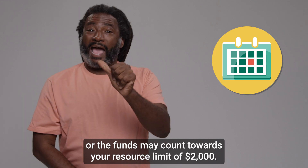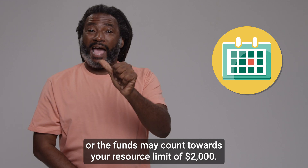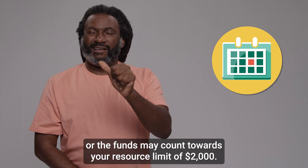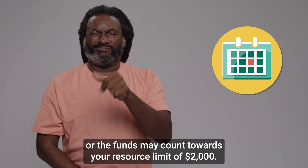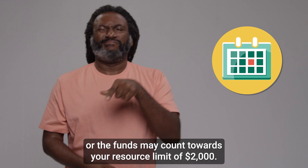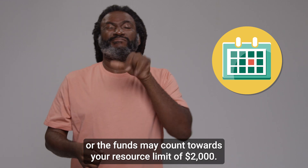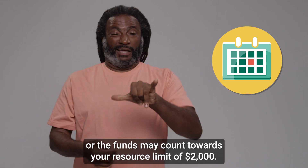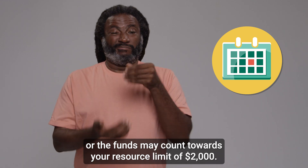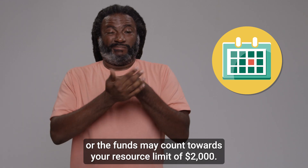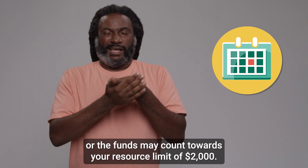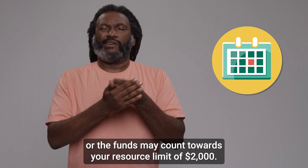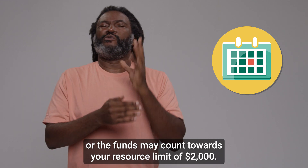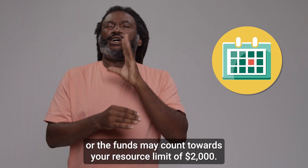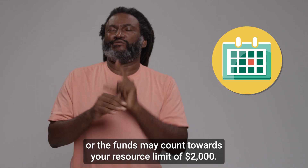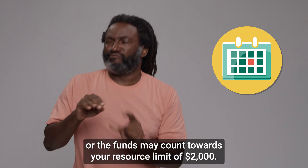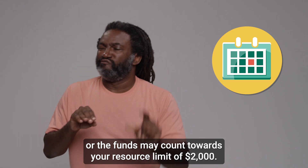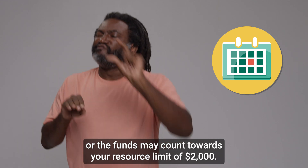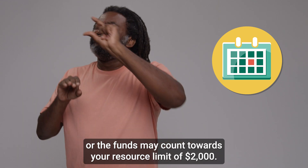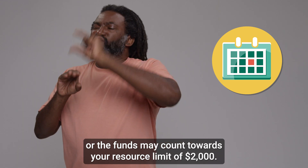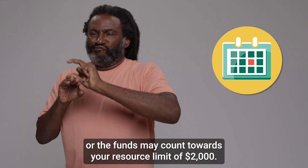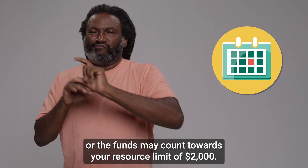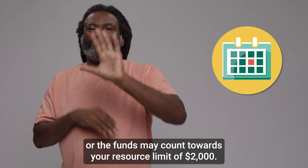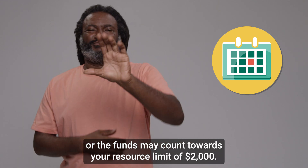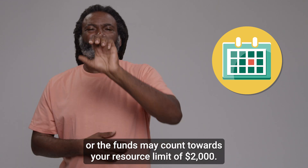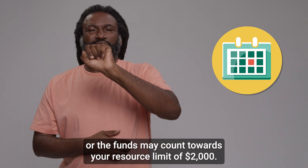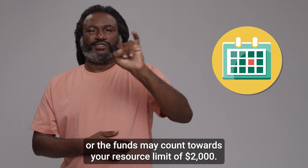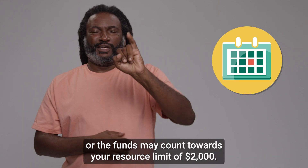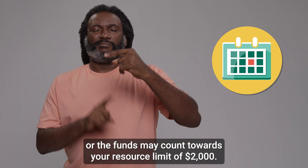funds may count towards your resource limit of $2,000.